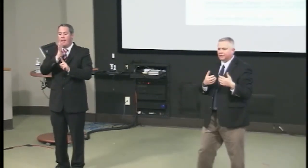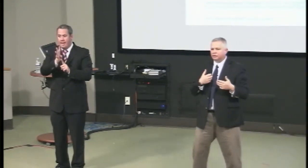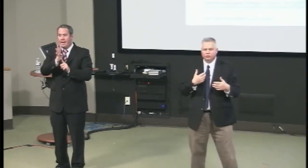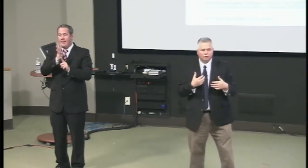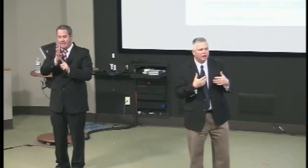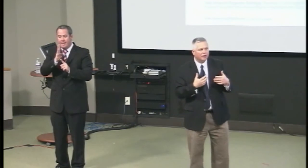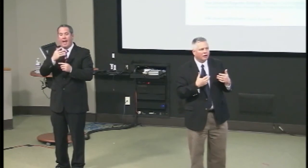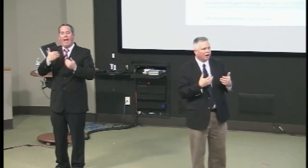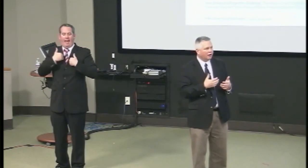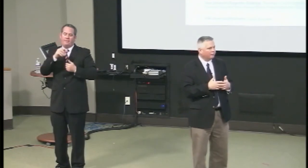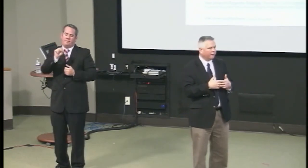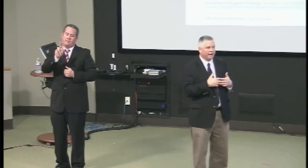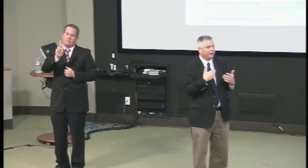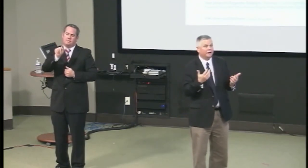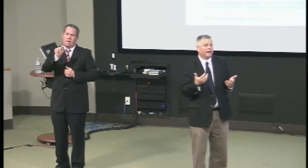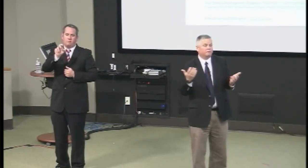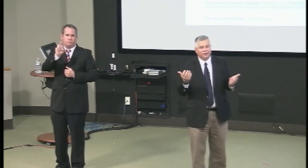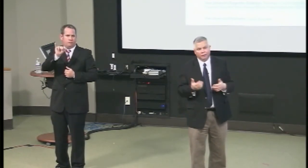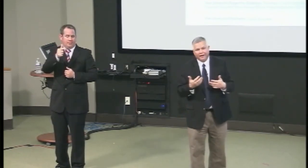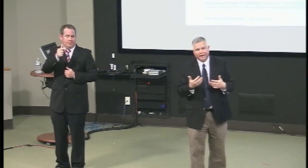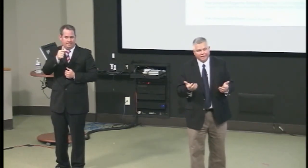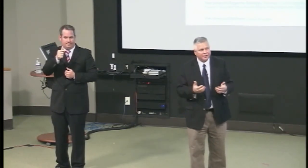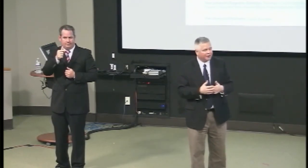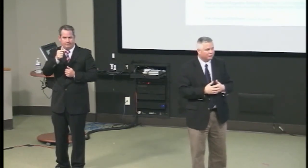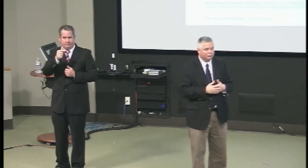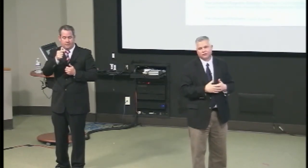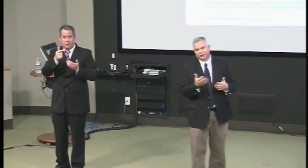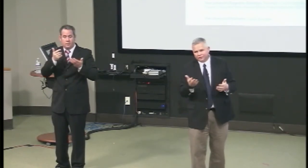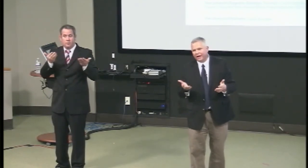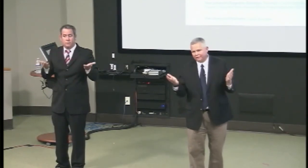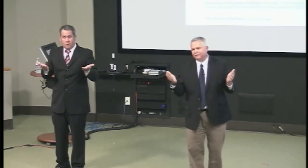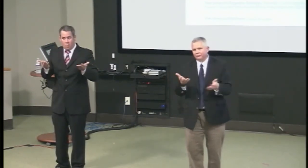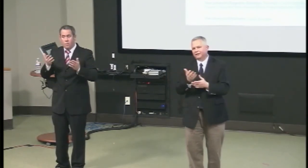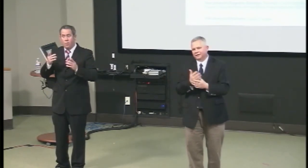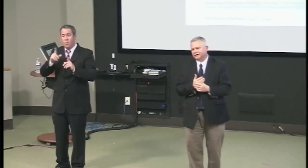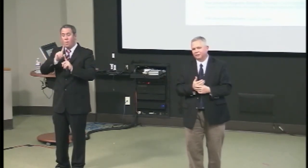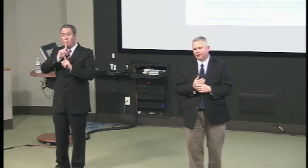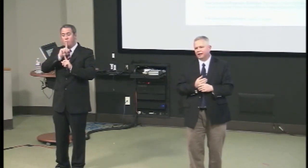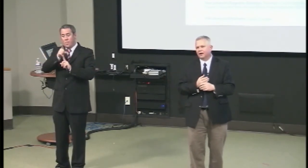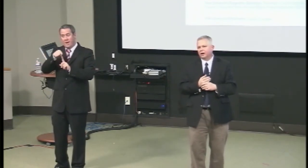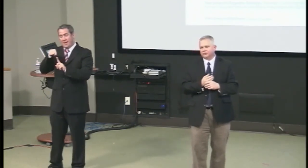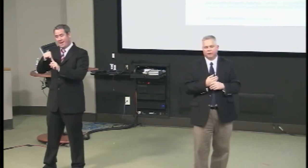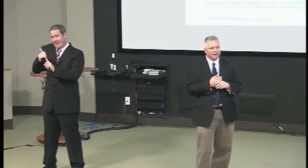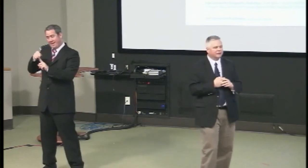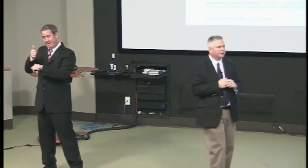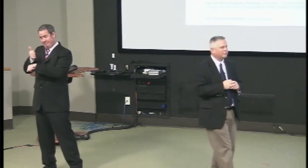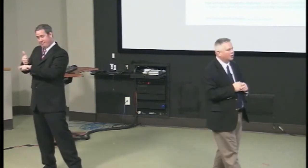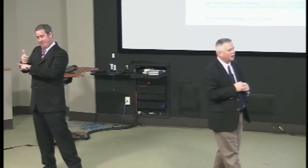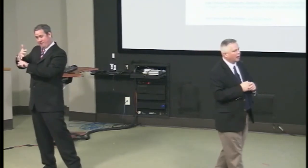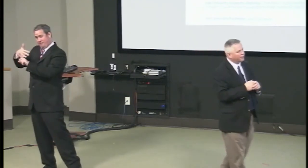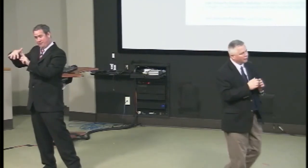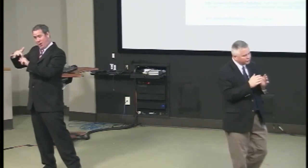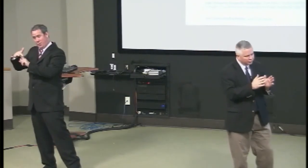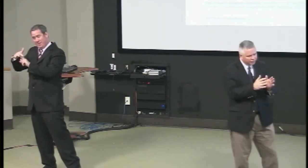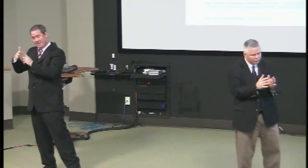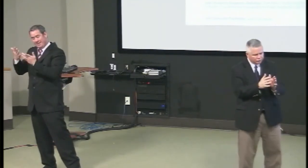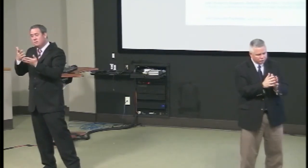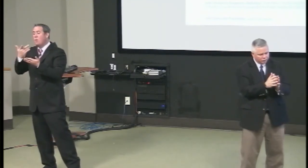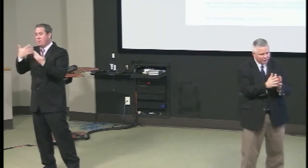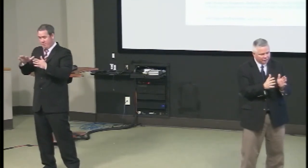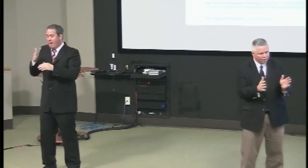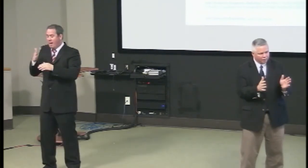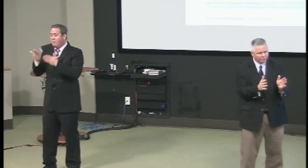delay and to, and by the way, is an increased risk factor for reading disability, unsurprisingly. There are